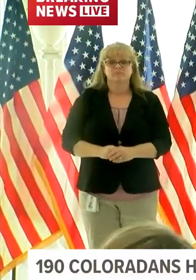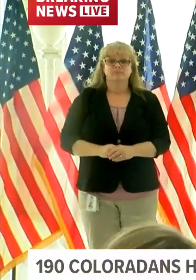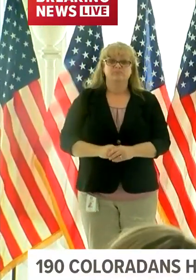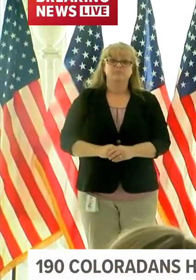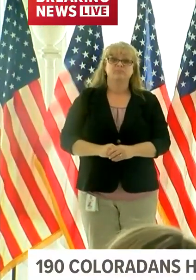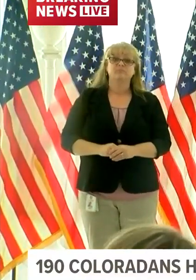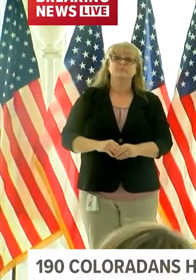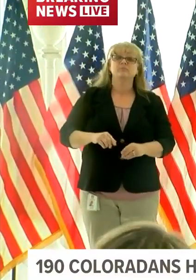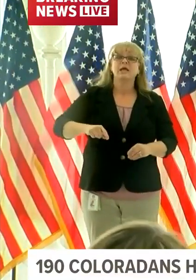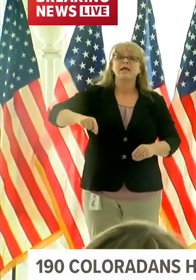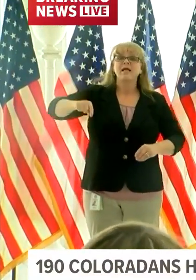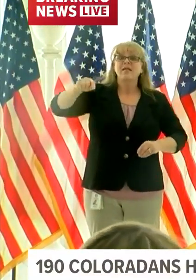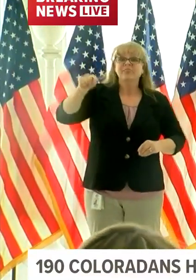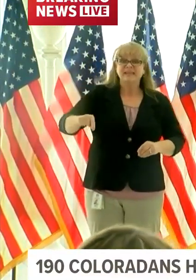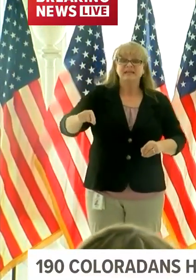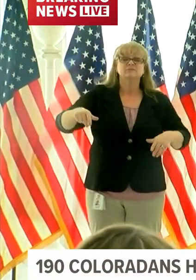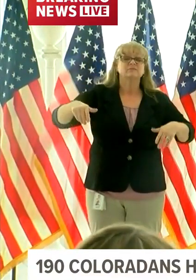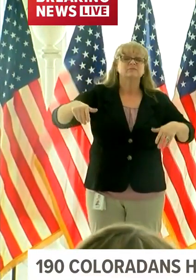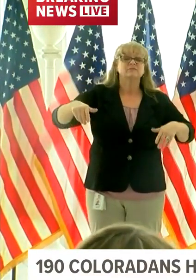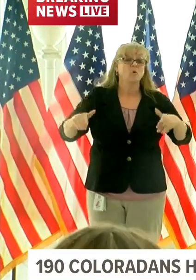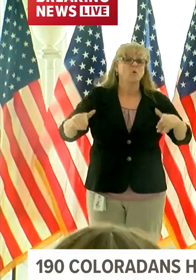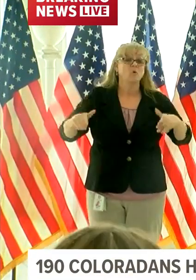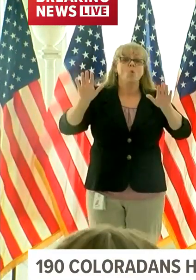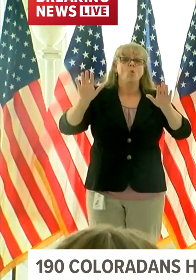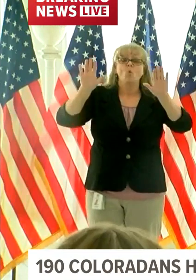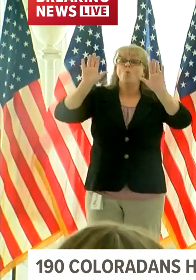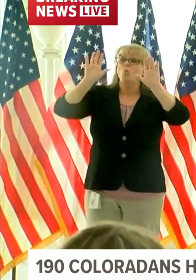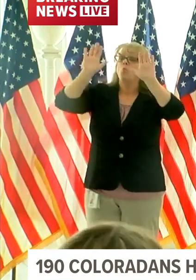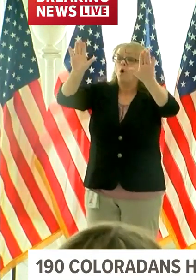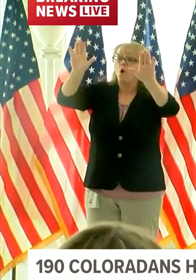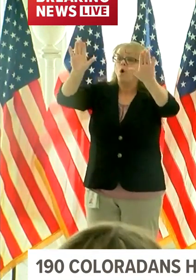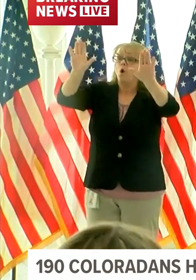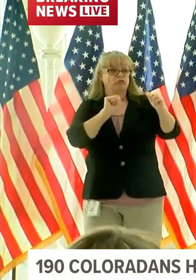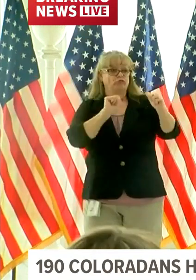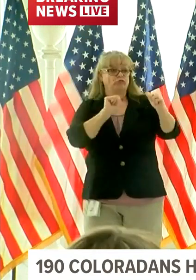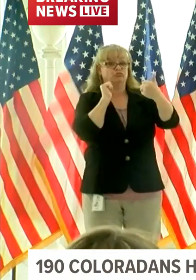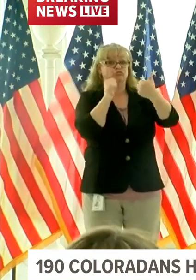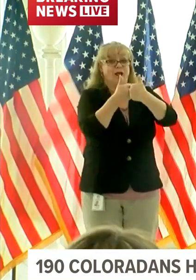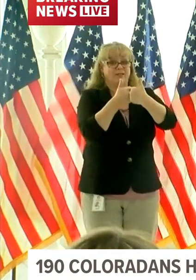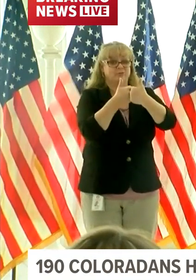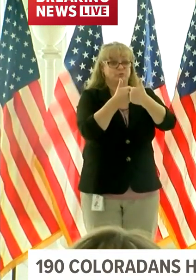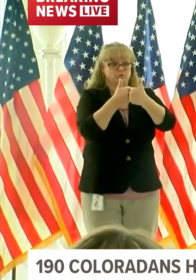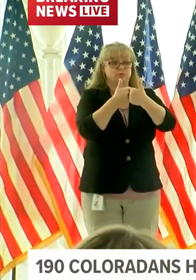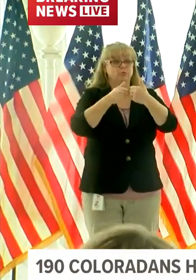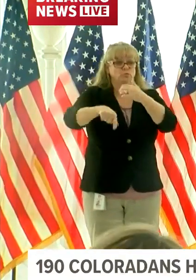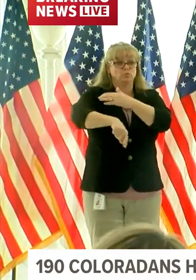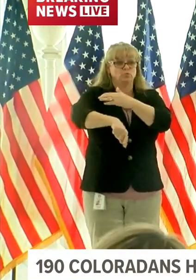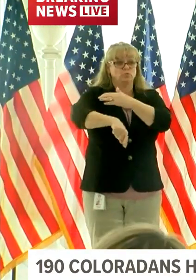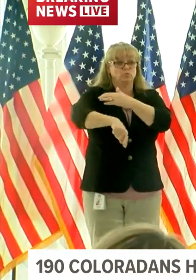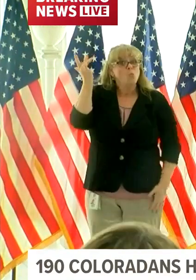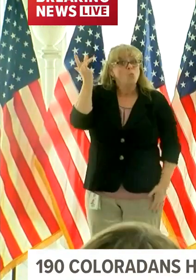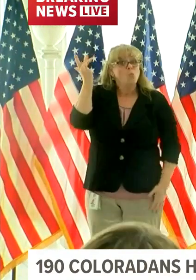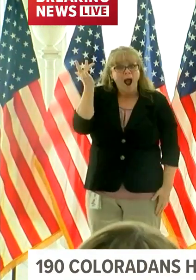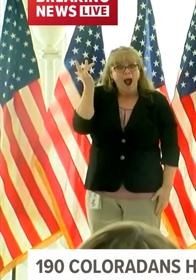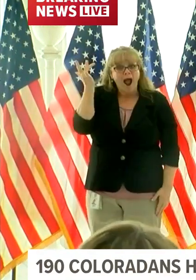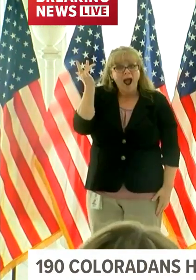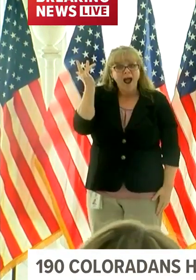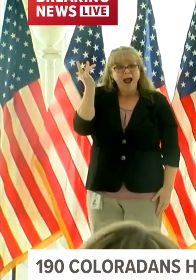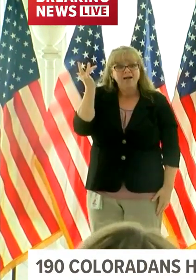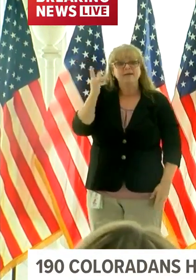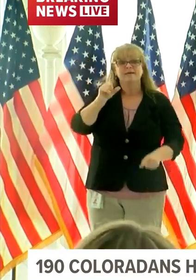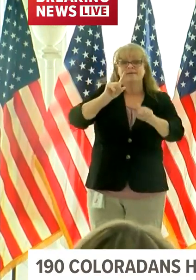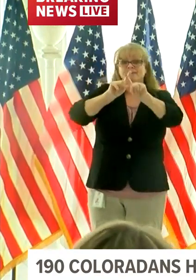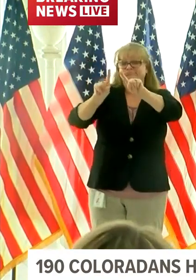a challenging time of year for most of us in different faith traditions. It's Easter Sunday for